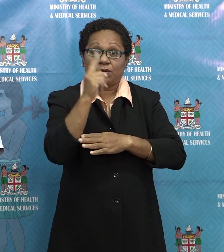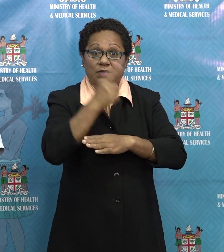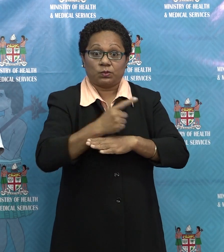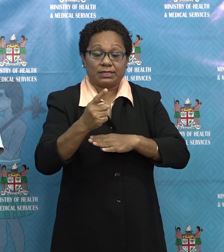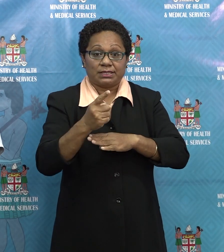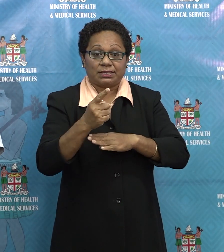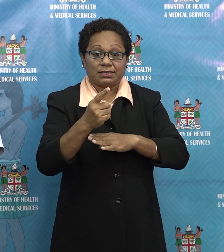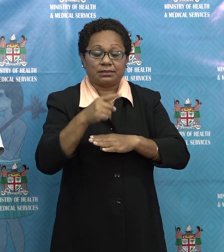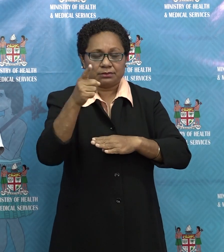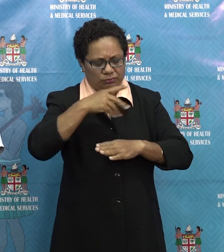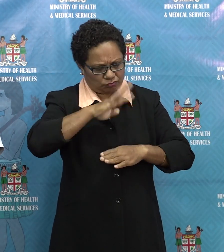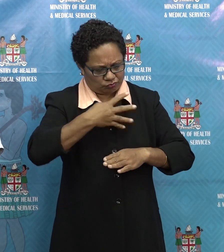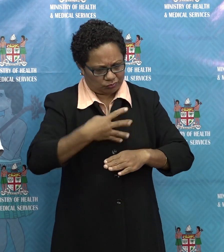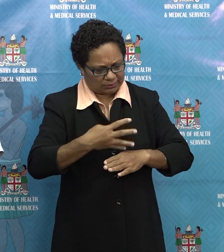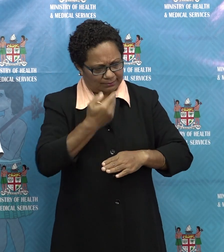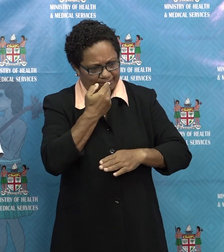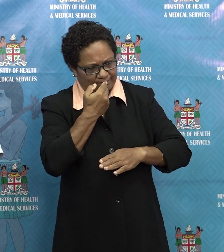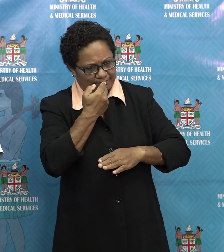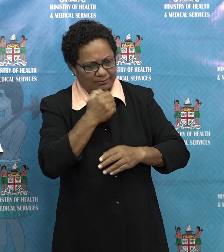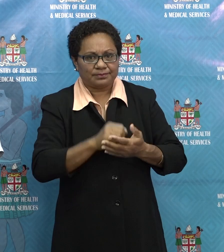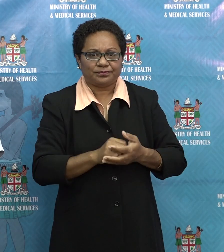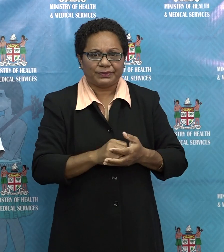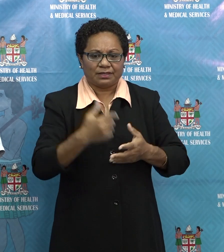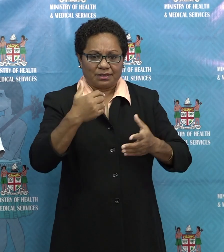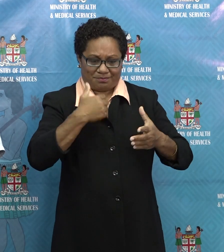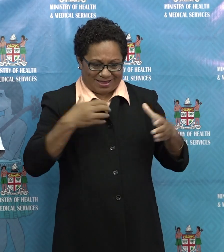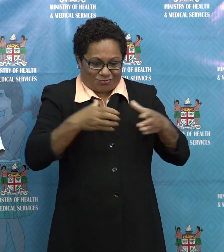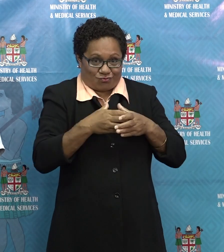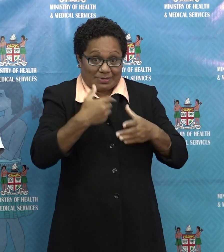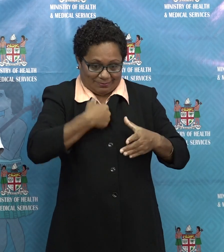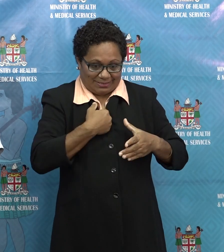your group or bubble is managing the risk of this outbreak.